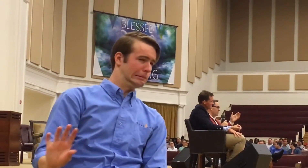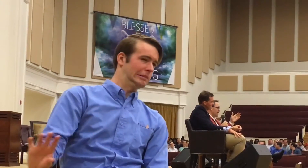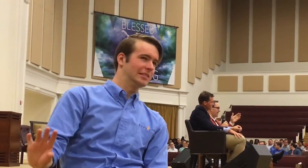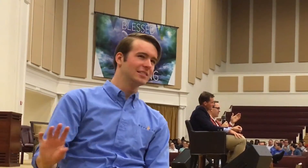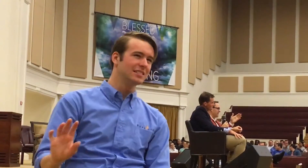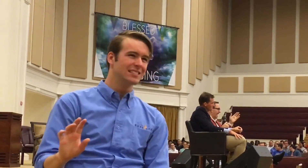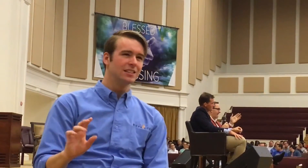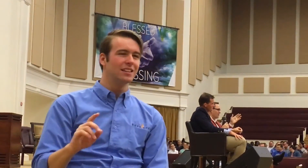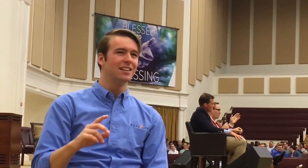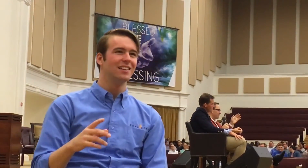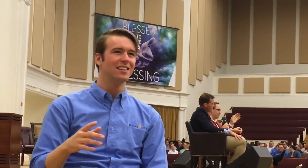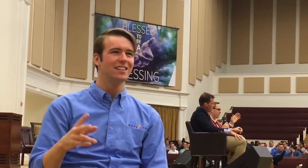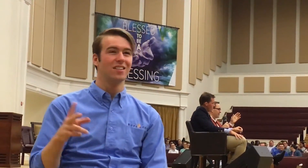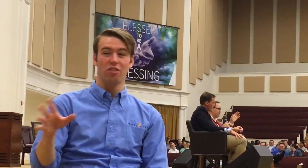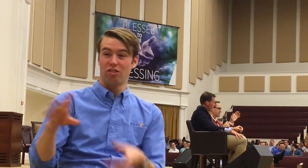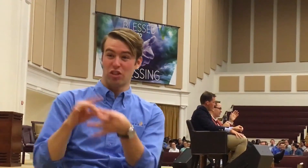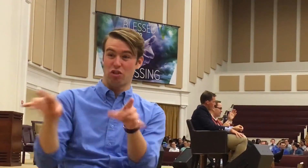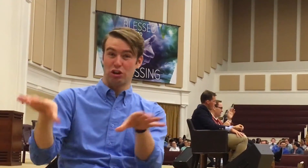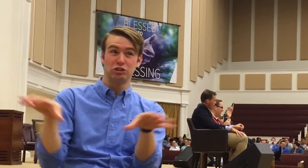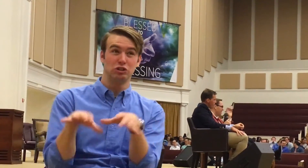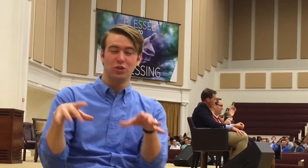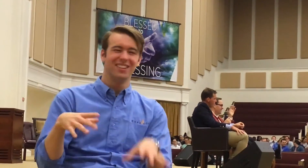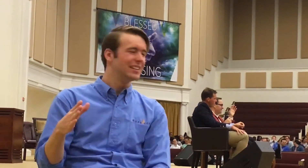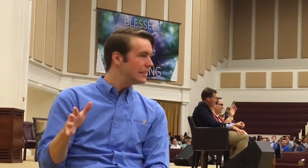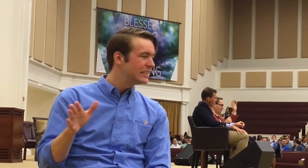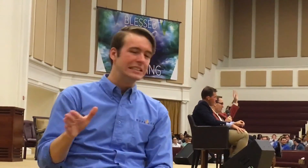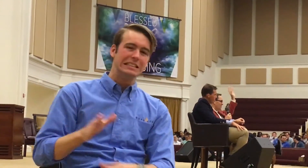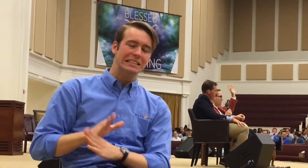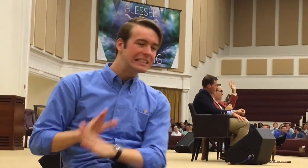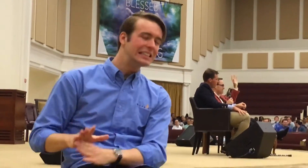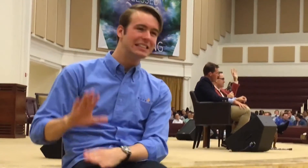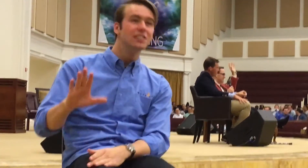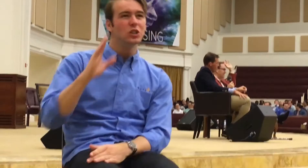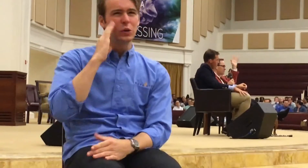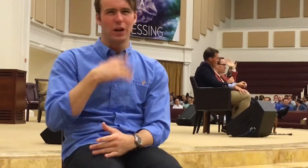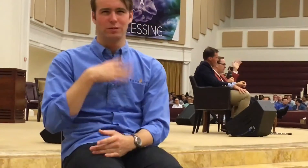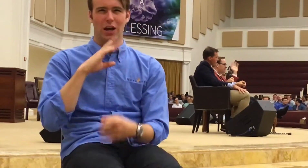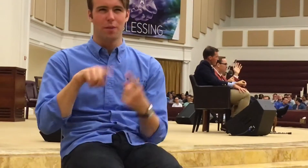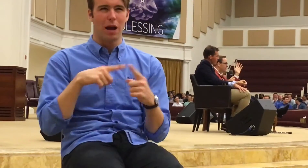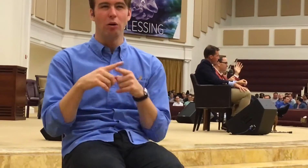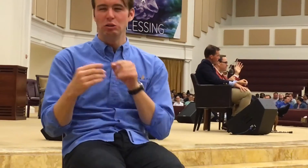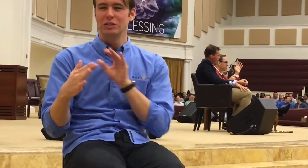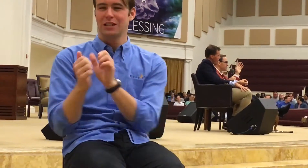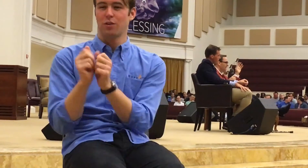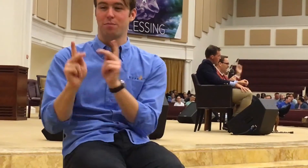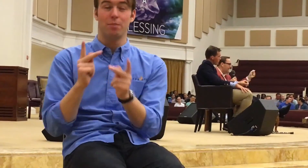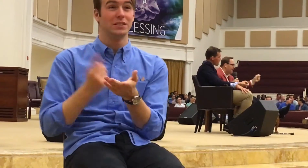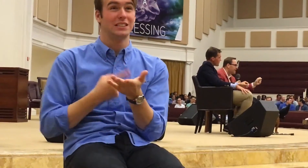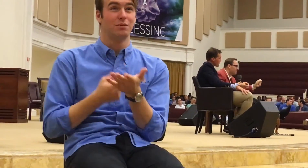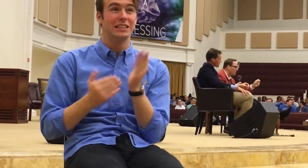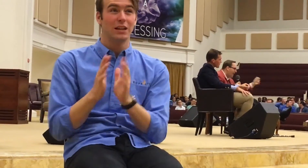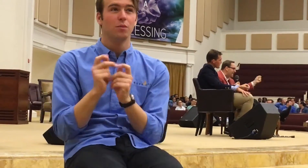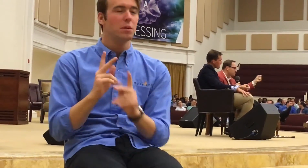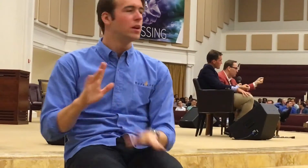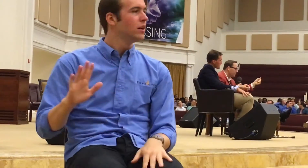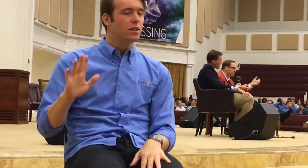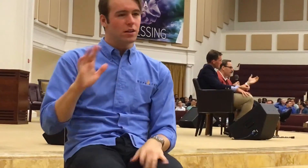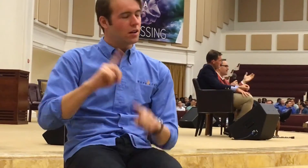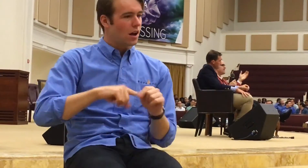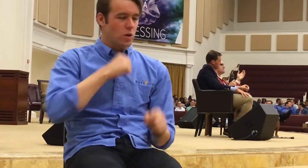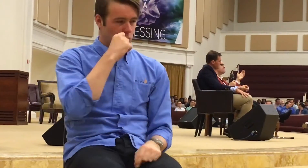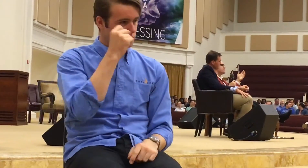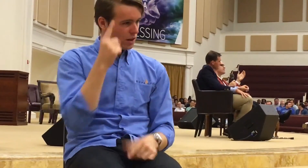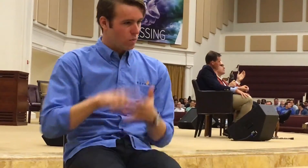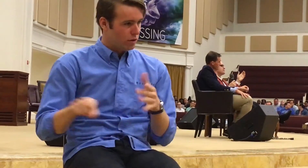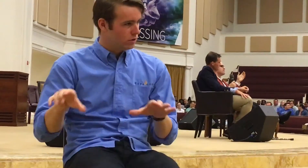that, you know, you can't ever get a handle on what they're doing. And, you know, it's like, y'all know what I'm talking about? Just dealing with people can be just like, you can't ever grasp what they're